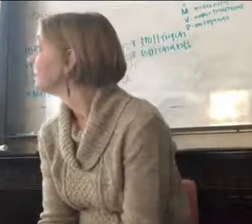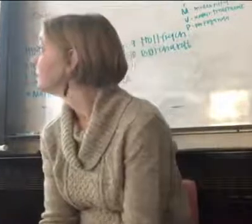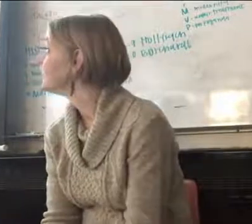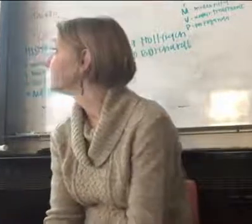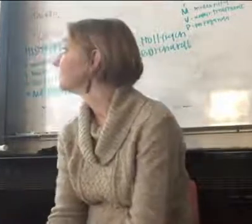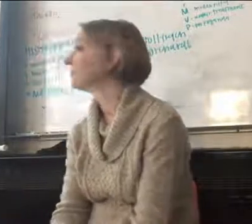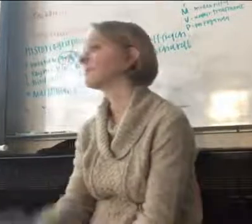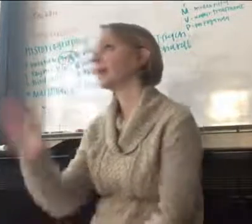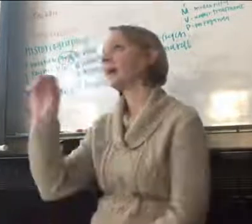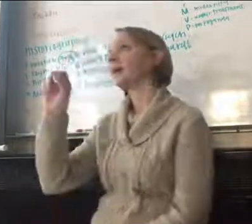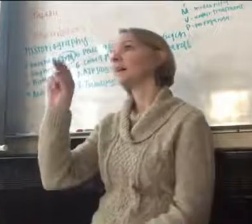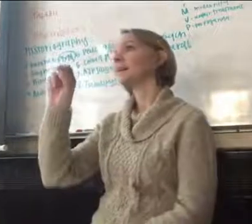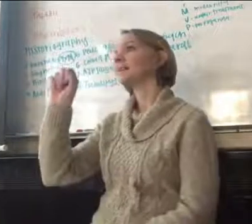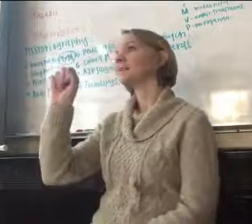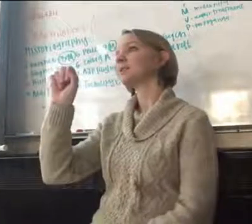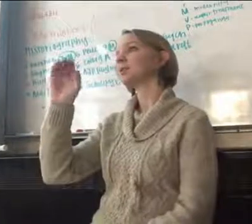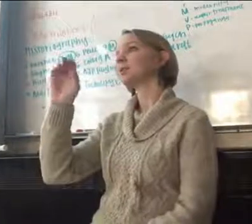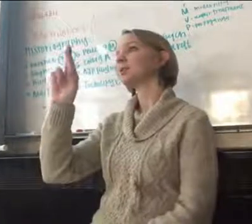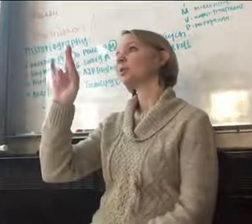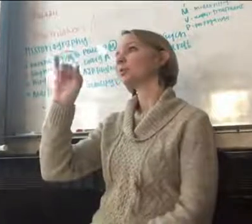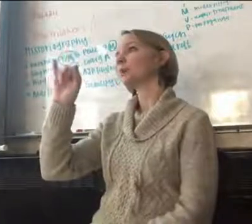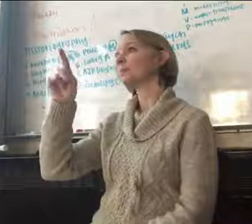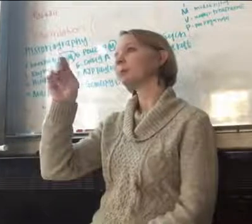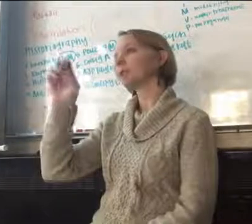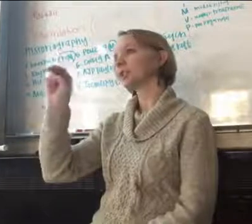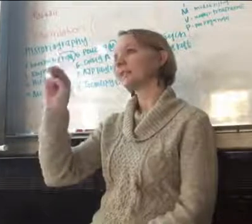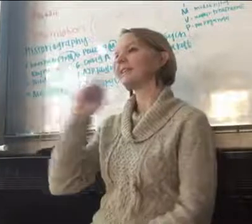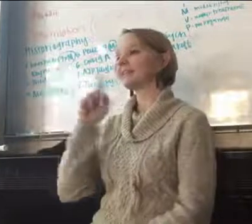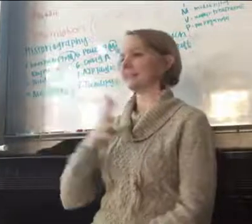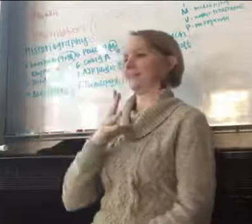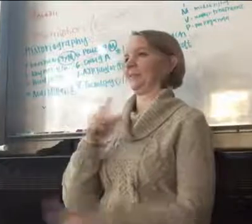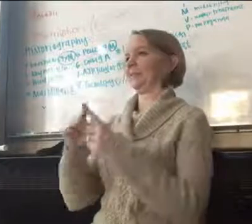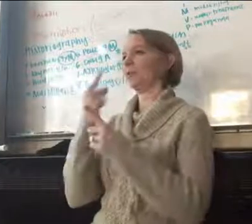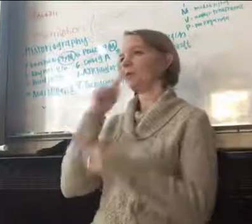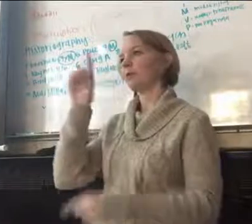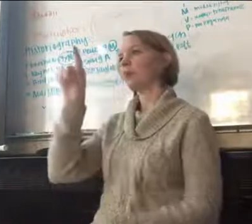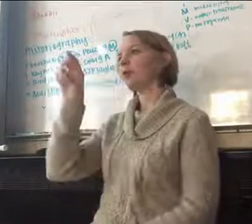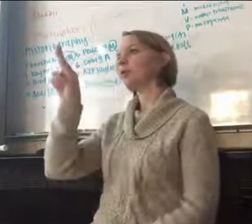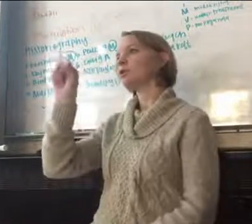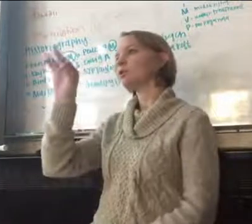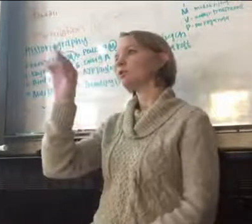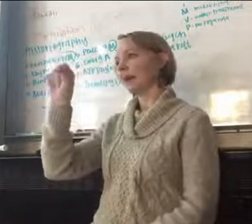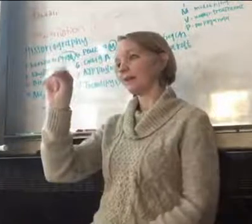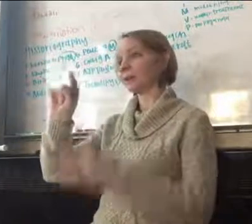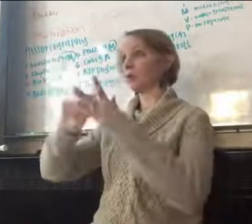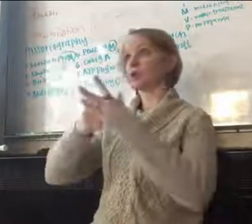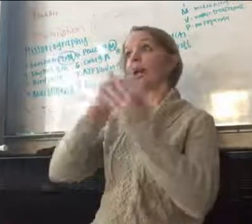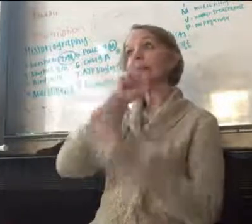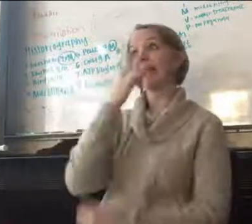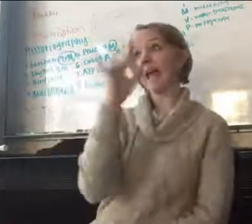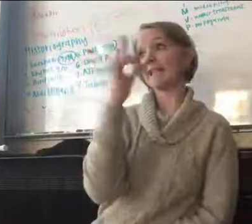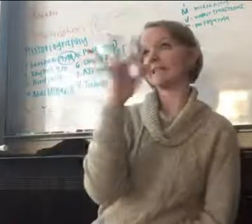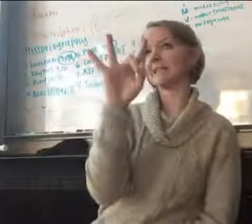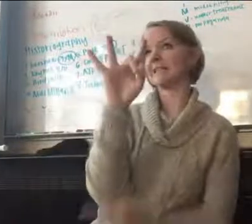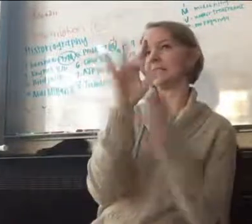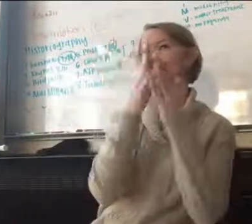Conscription is a fancy word for the draft. So starting at 18 years old, 18 to